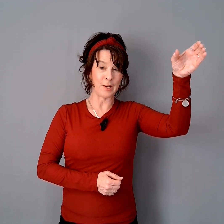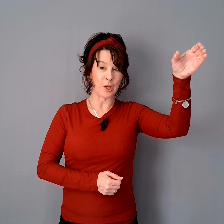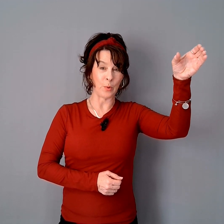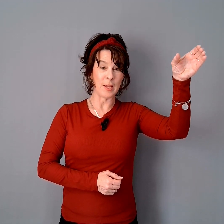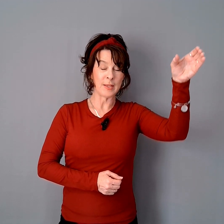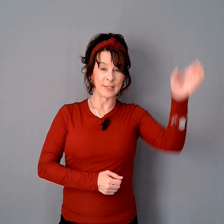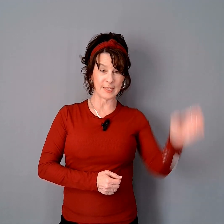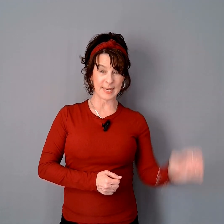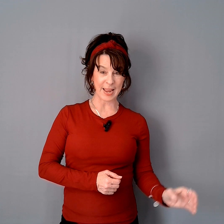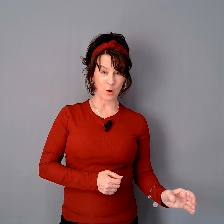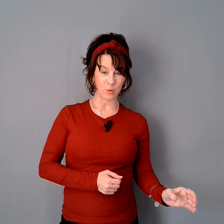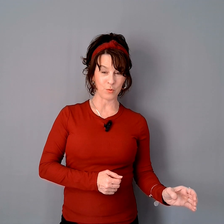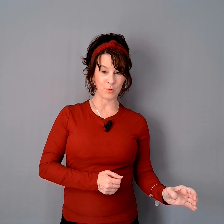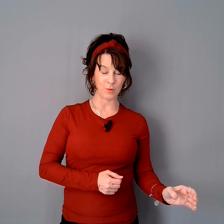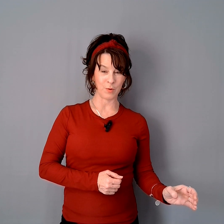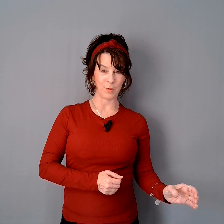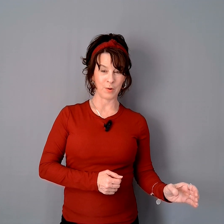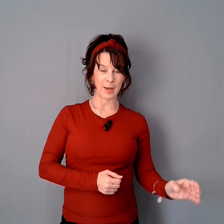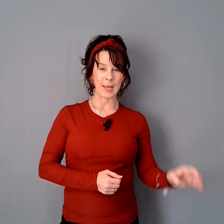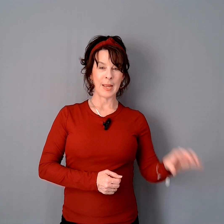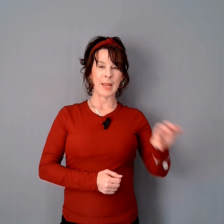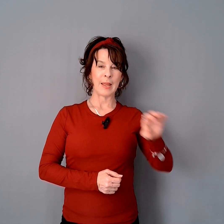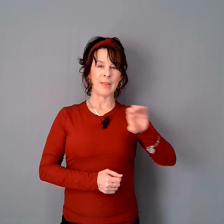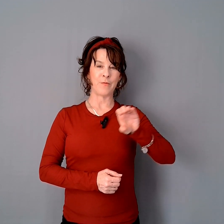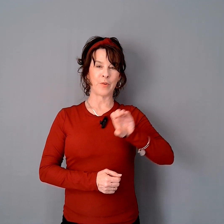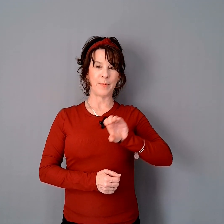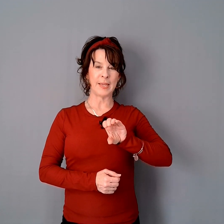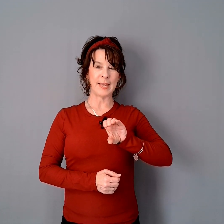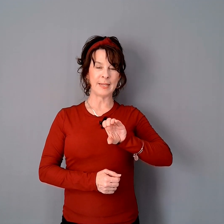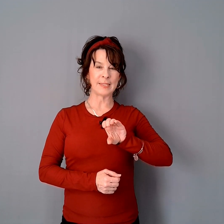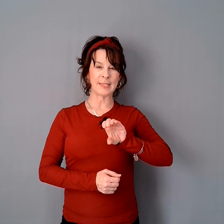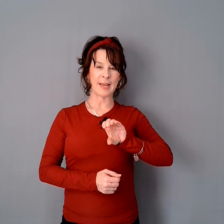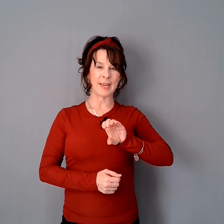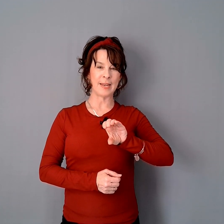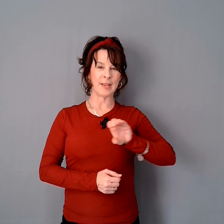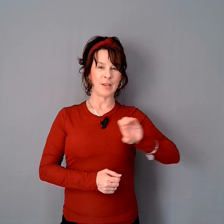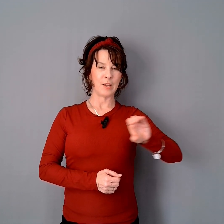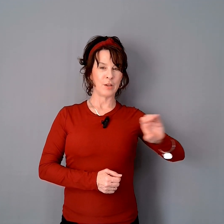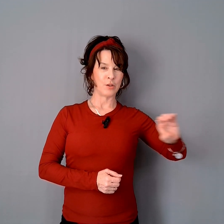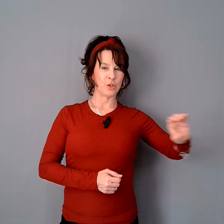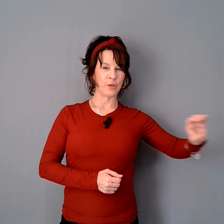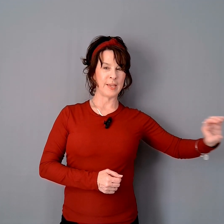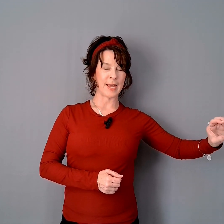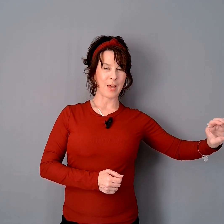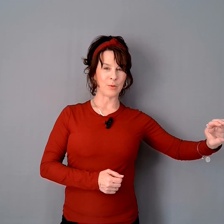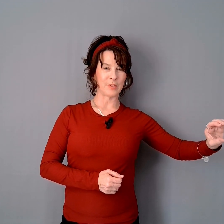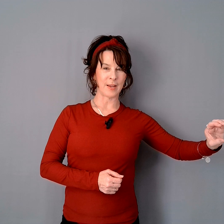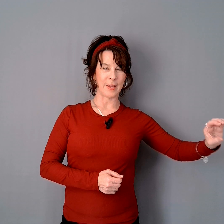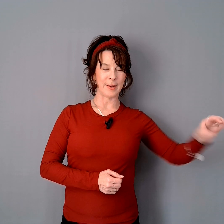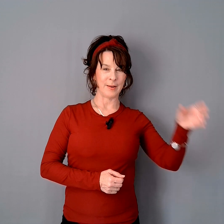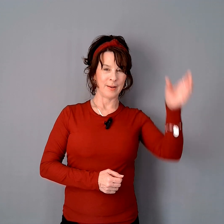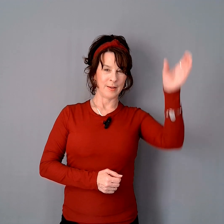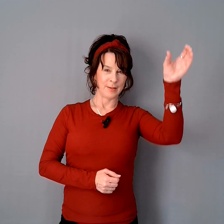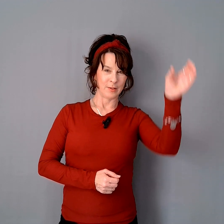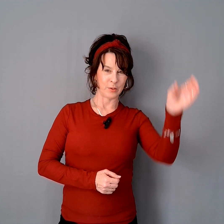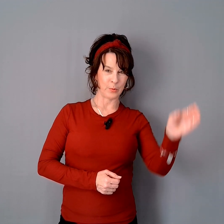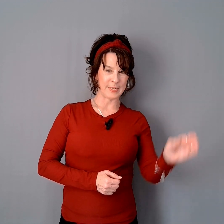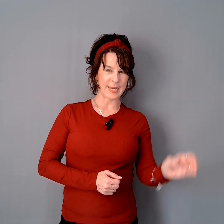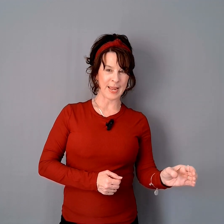go down. And then from the inside to the outside. So